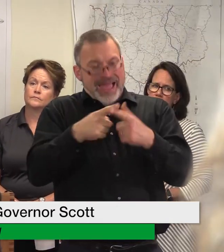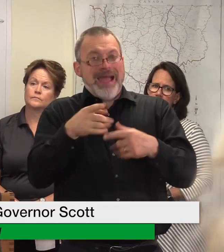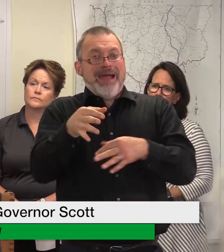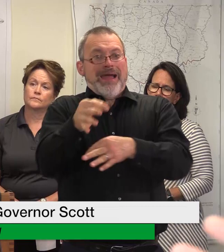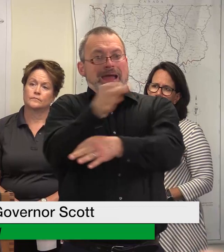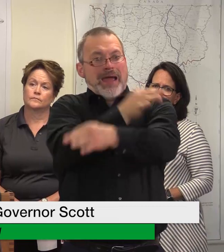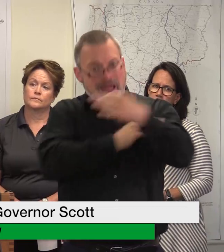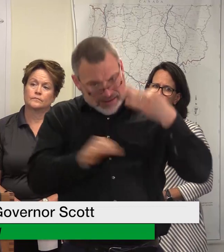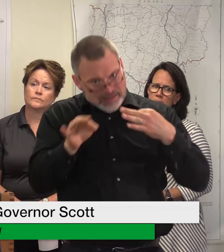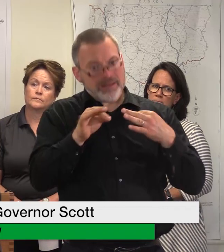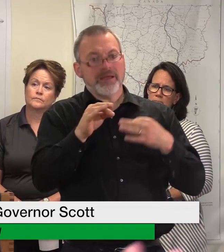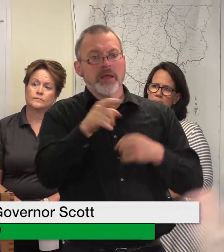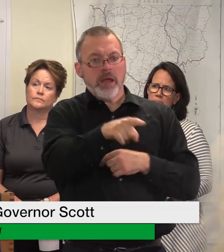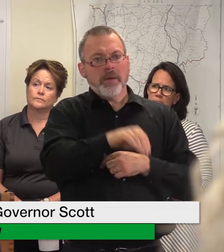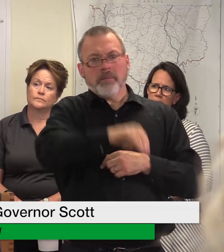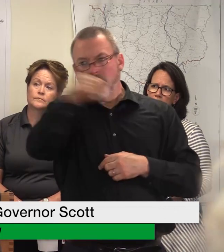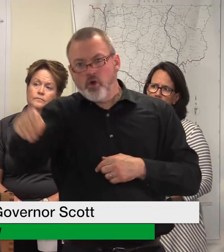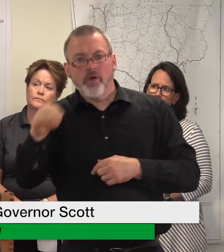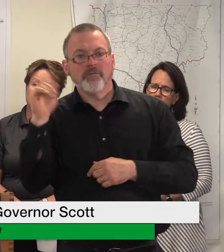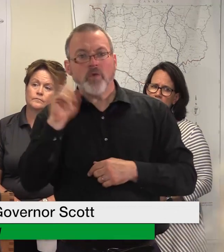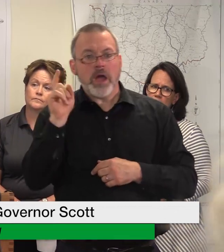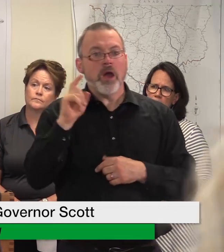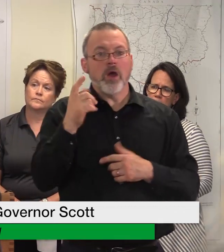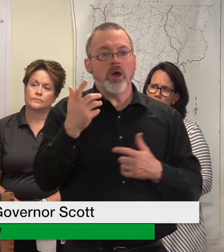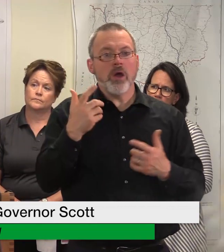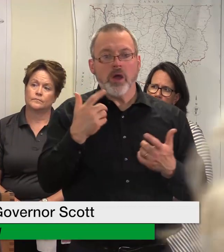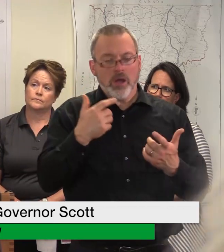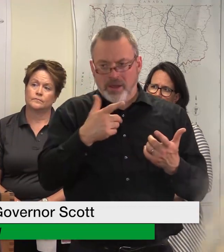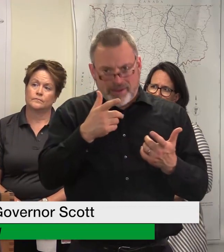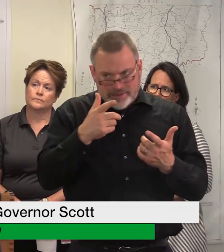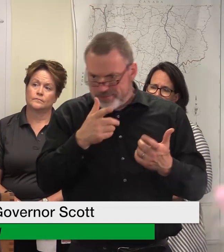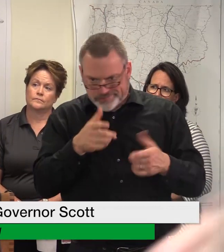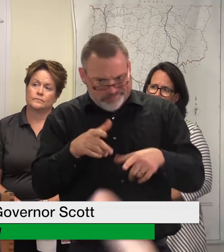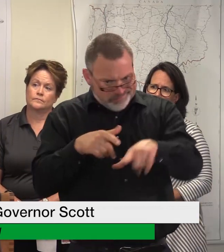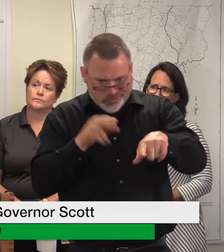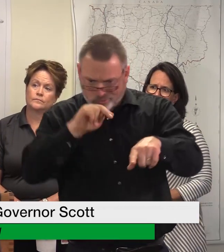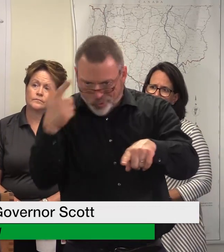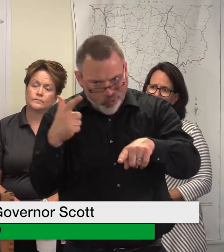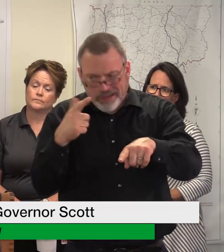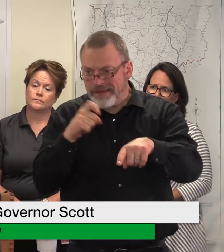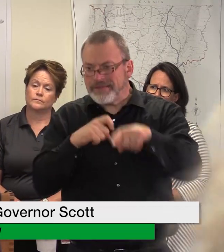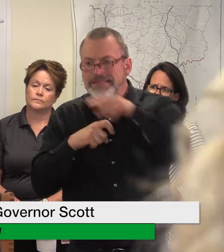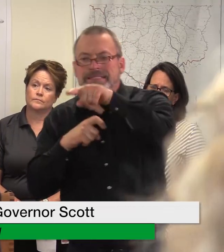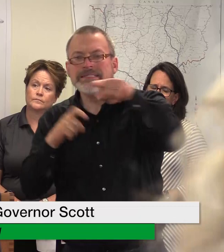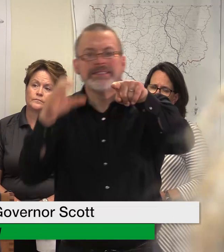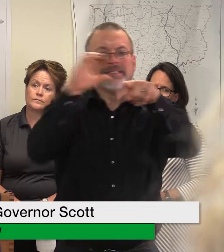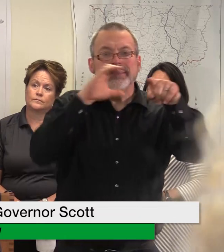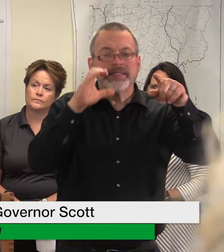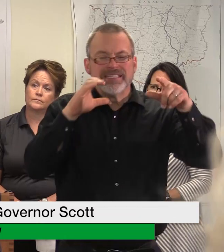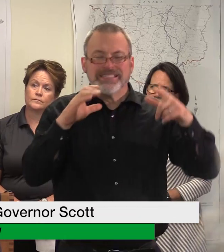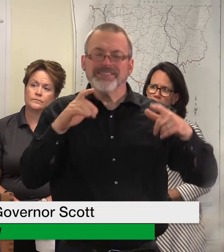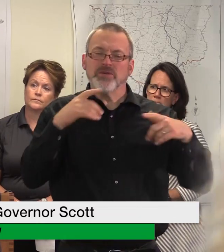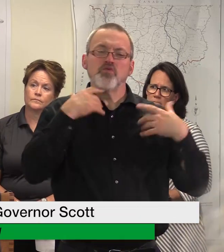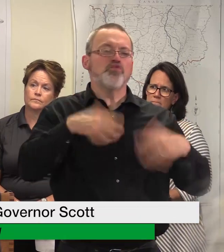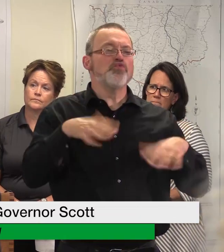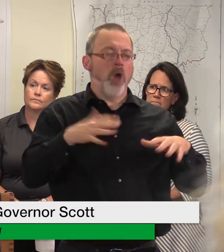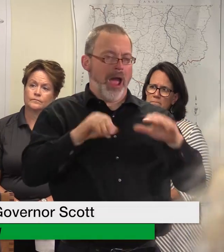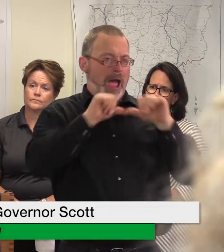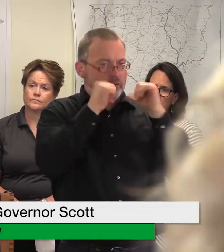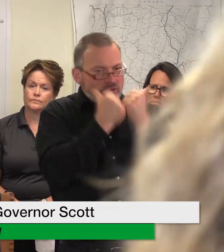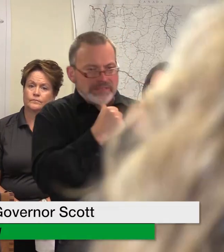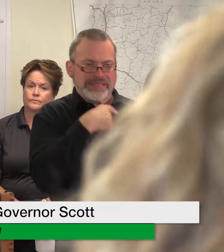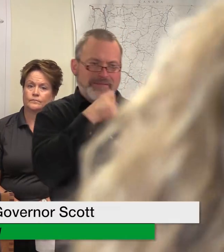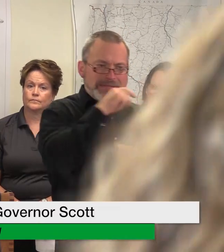lots for those who have been displaced. So again, it's hand in hand, we're all in this together, and we're not gonna